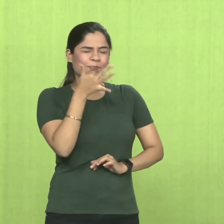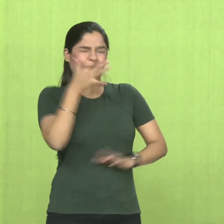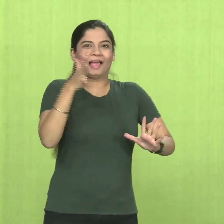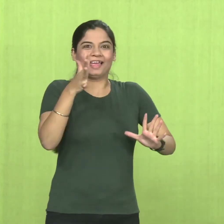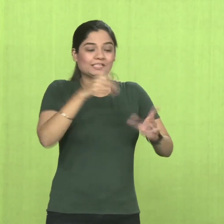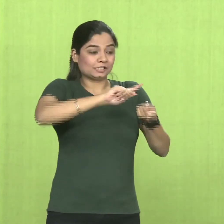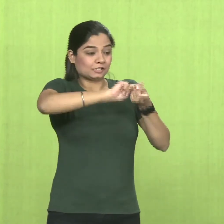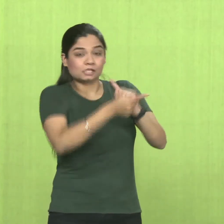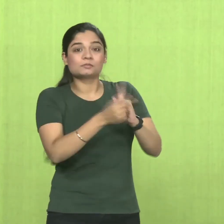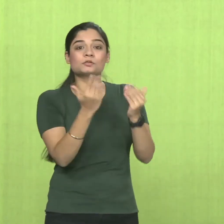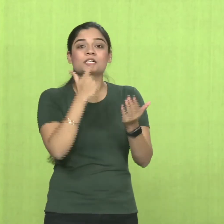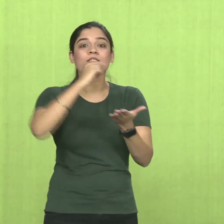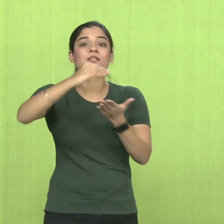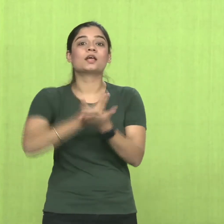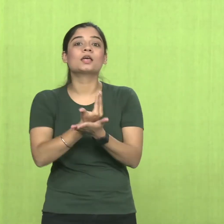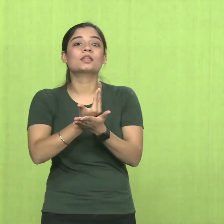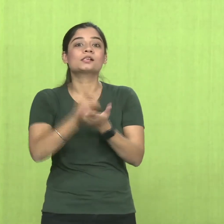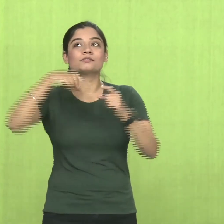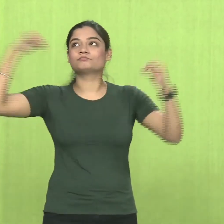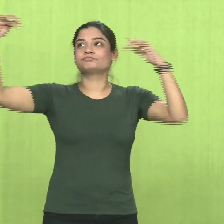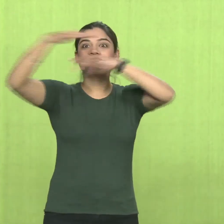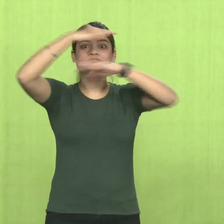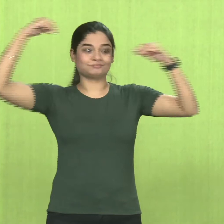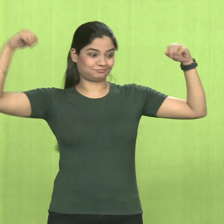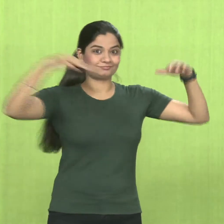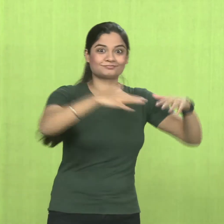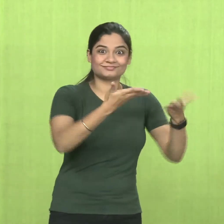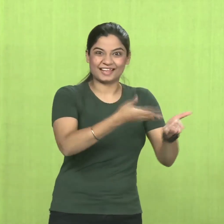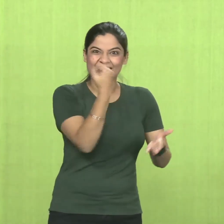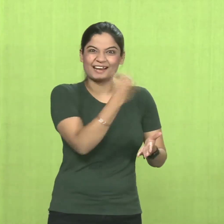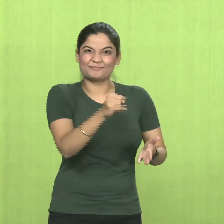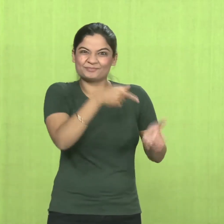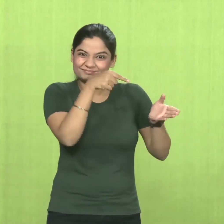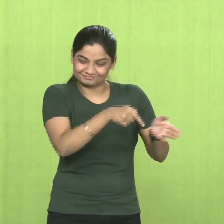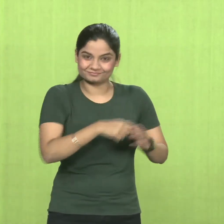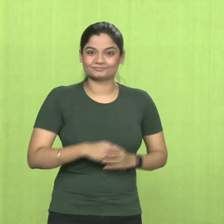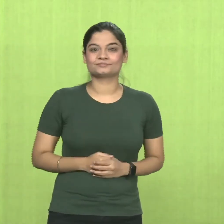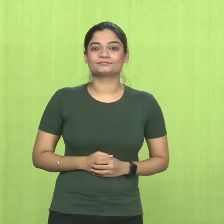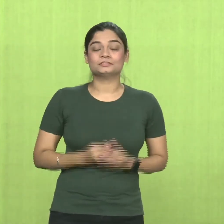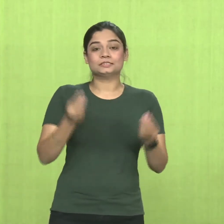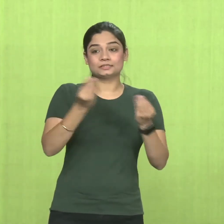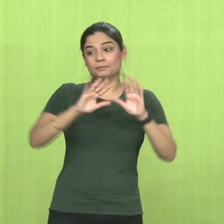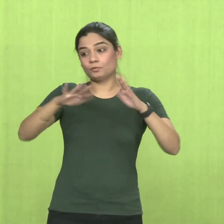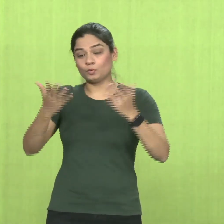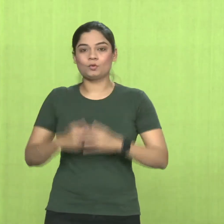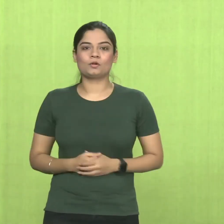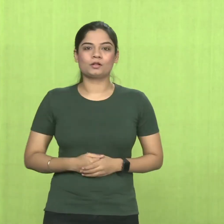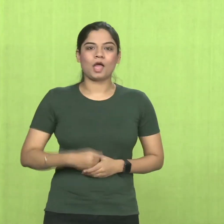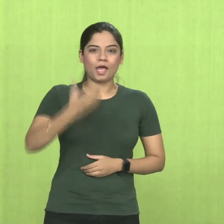it turns into curds due to the organisms, microorganisms present in the atmosphere,